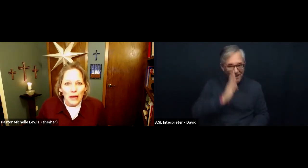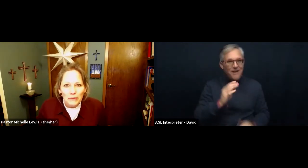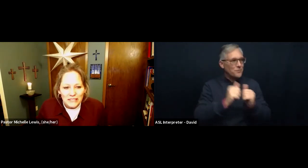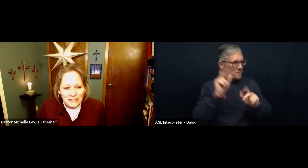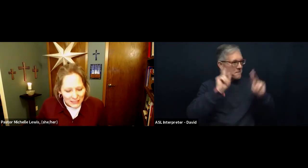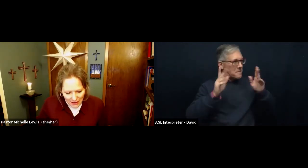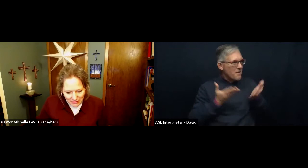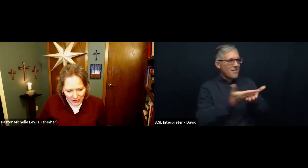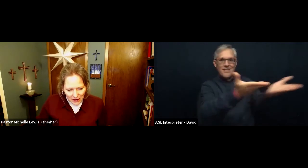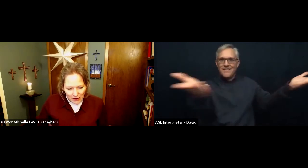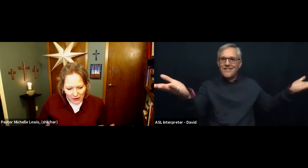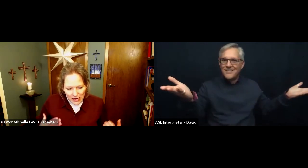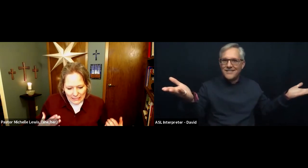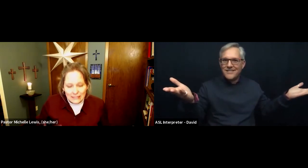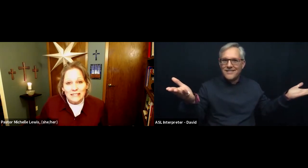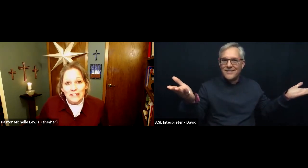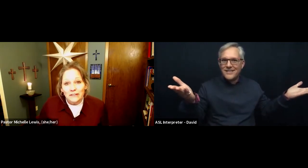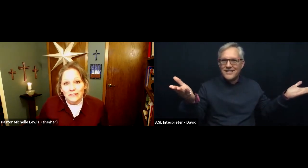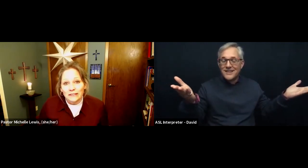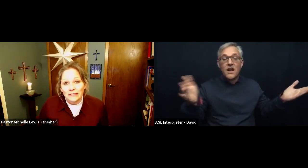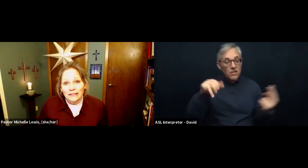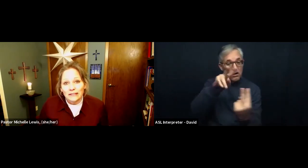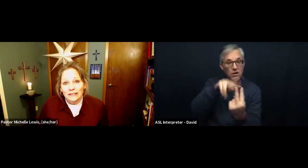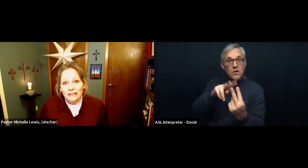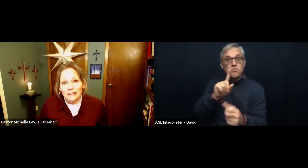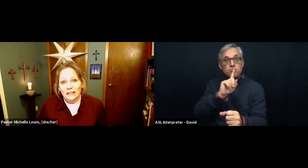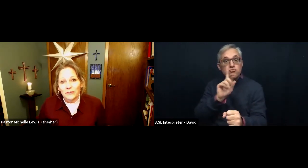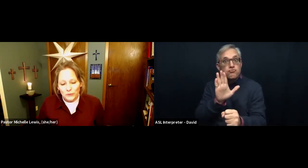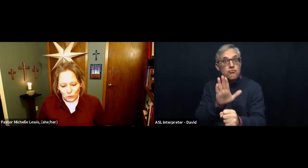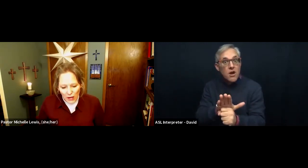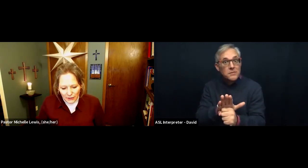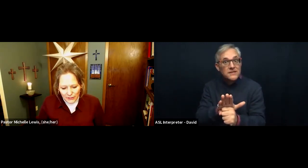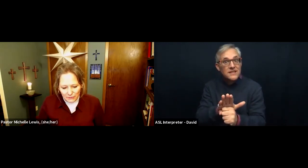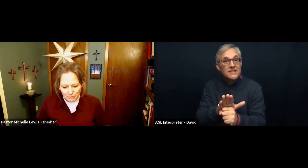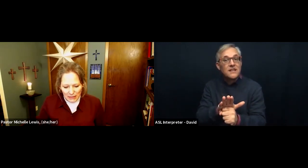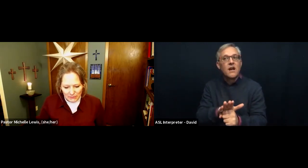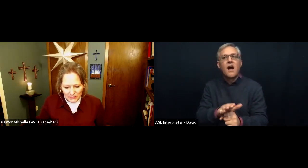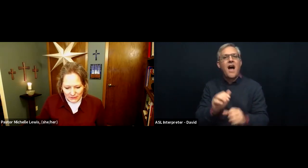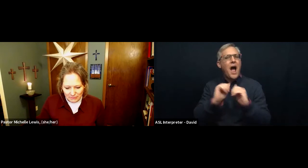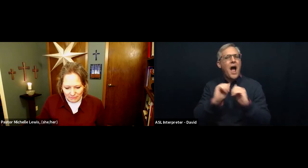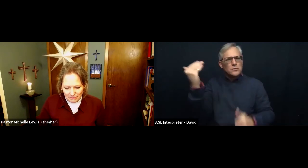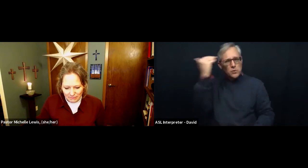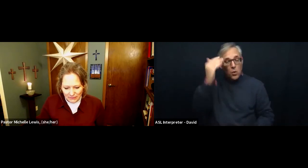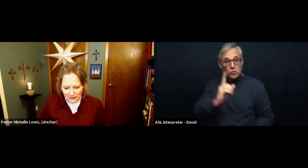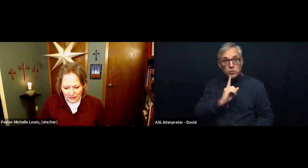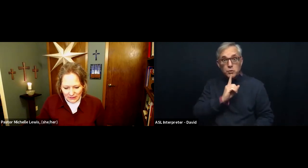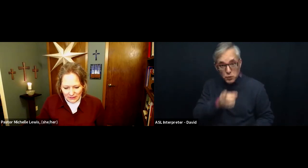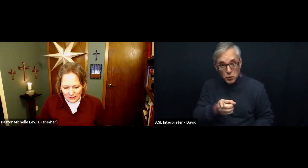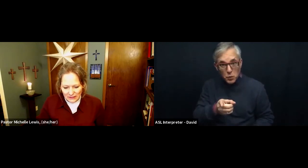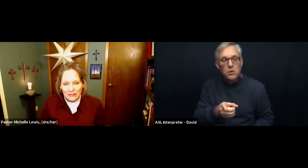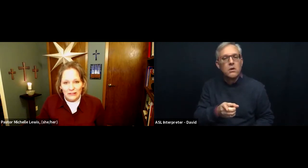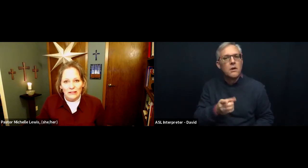These promises, they are sealed in those waters of baptism.